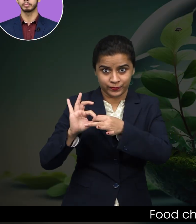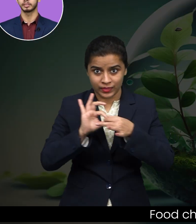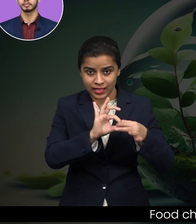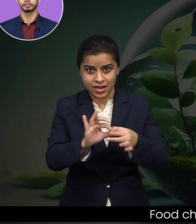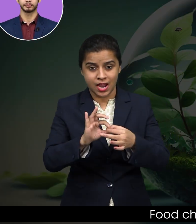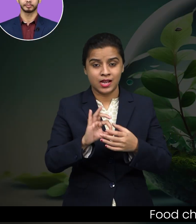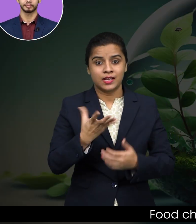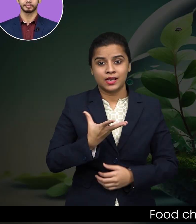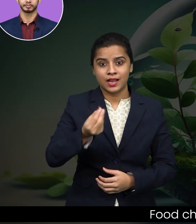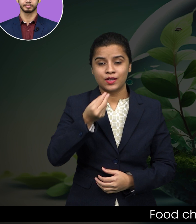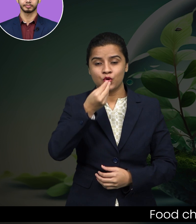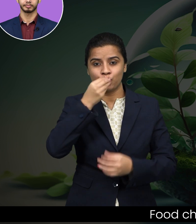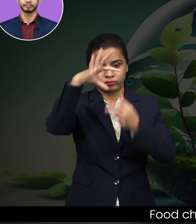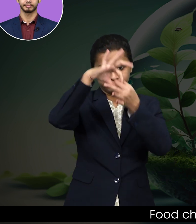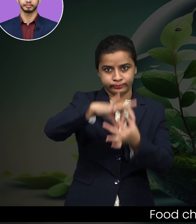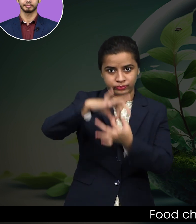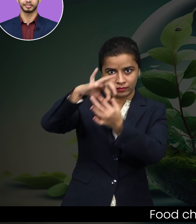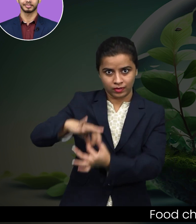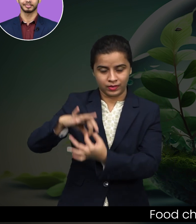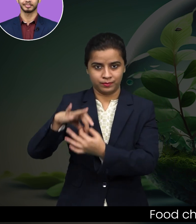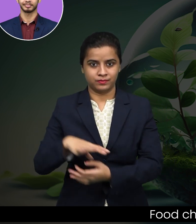food webs,